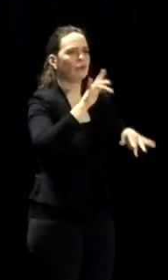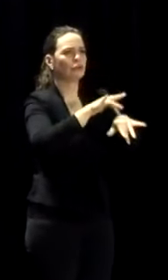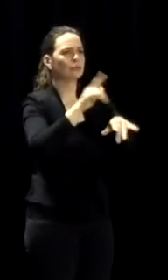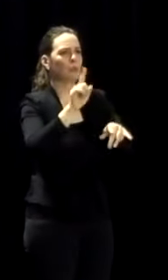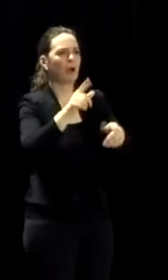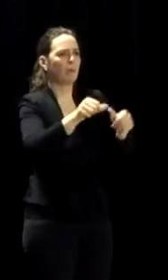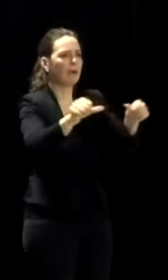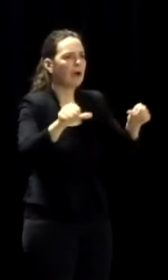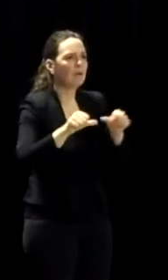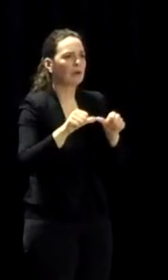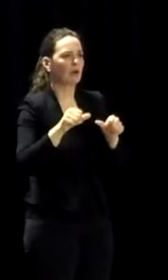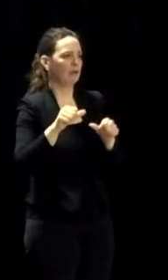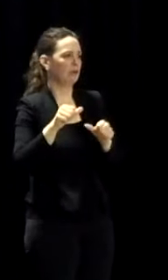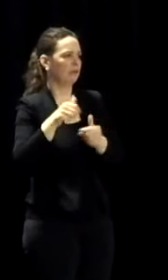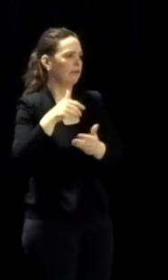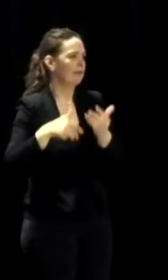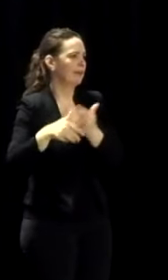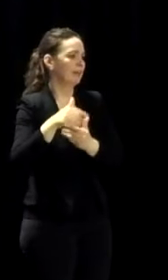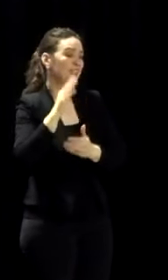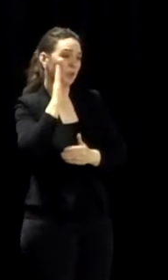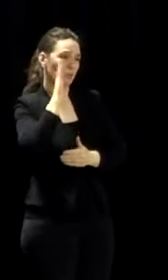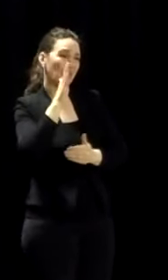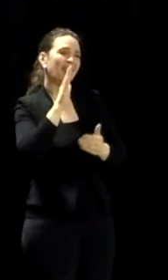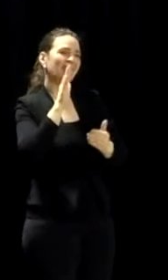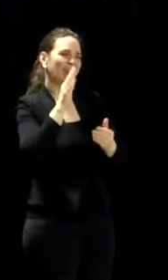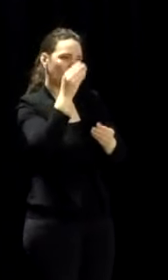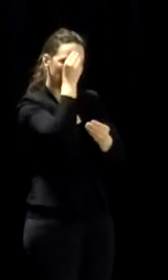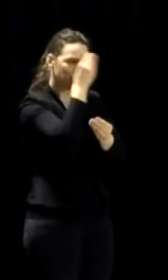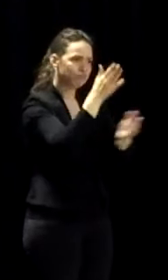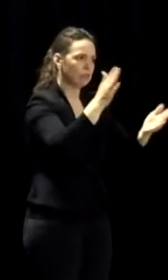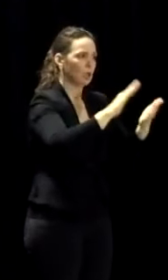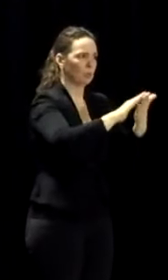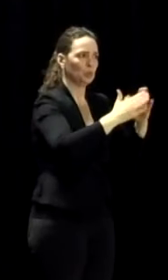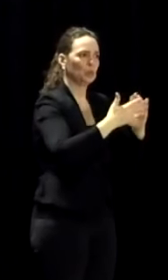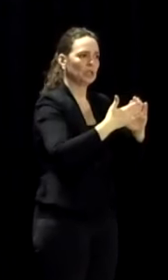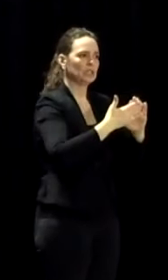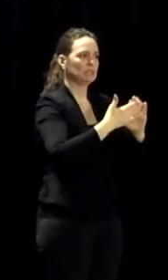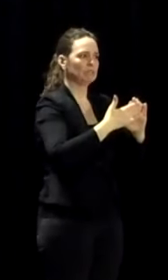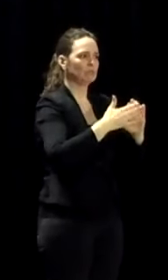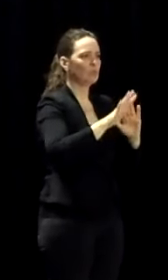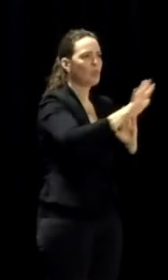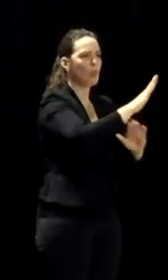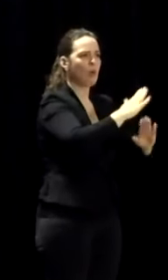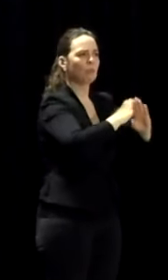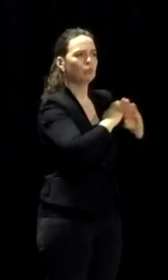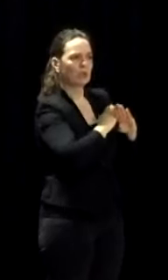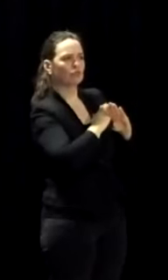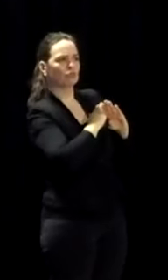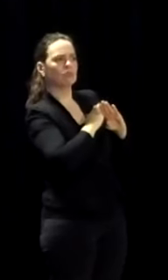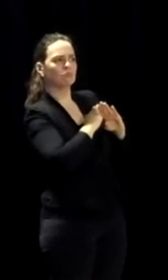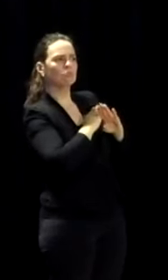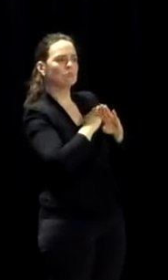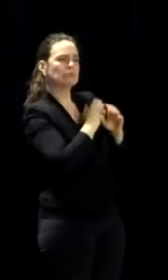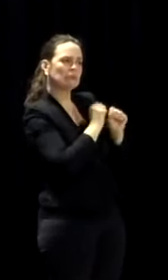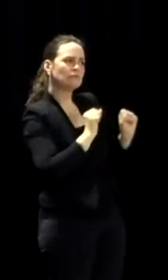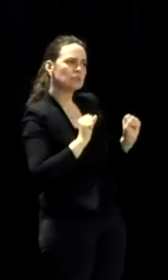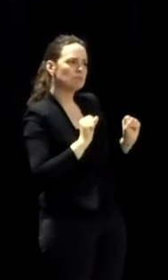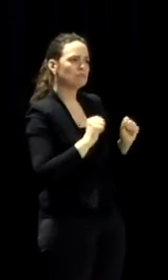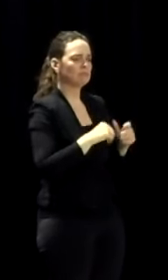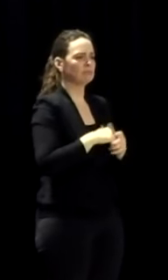been in contact with, certainly we're going to put out information. We're going to seek the public's help. We're going to ask the public if they were in